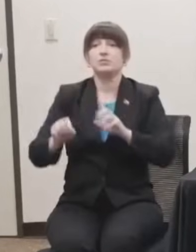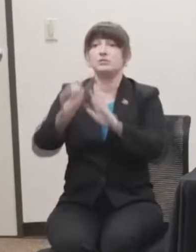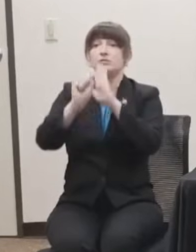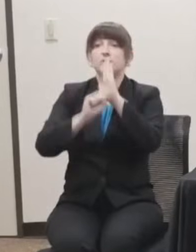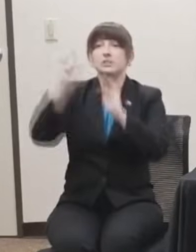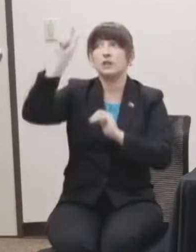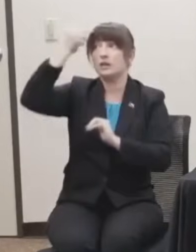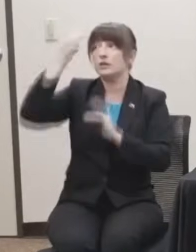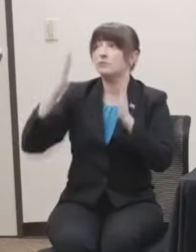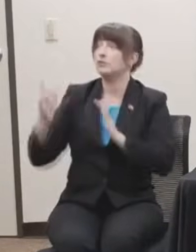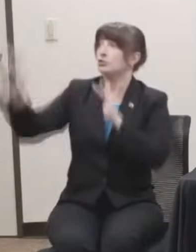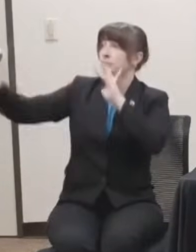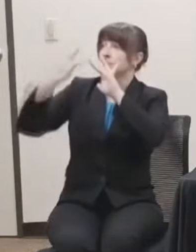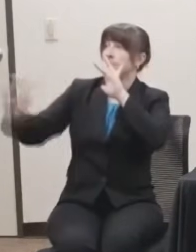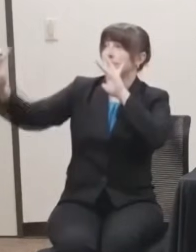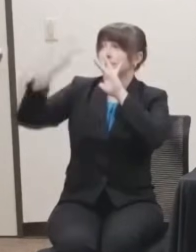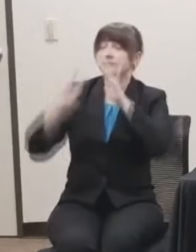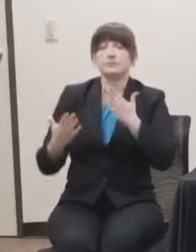reaching out.